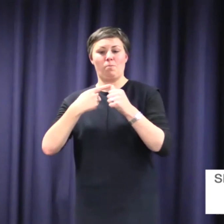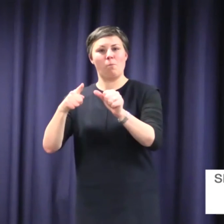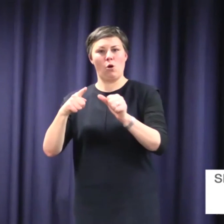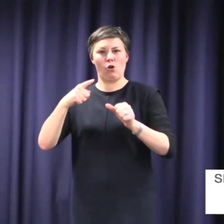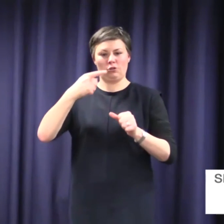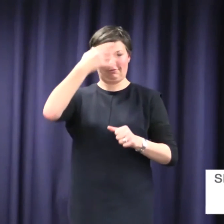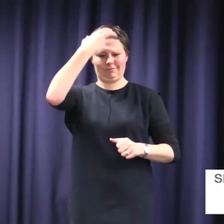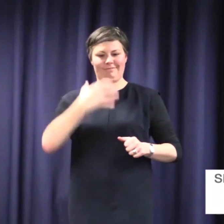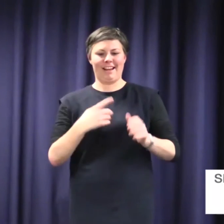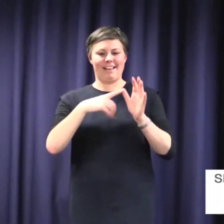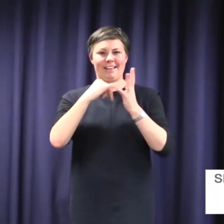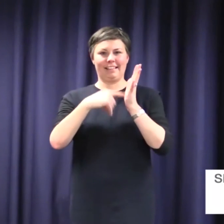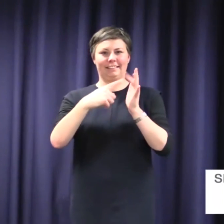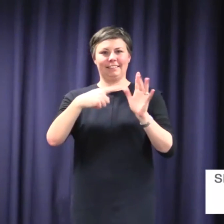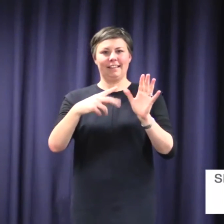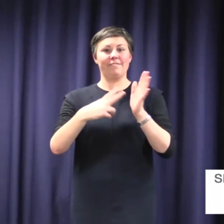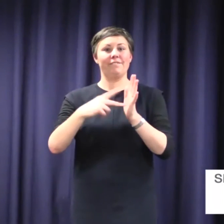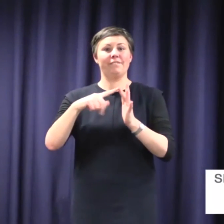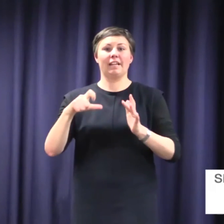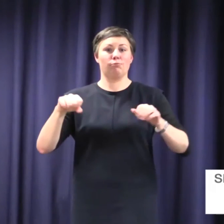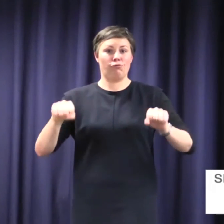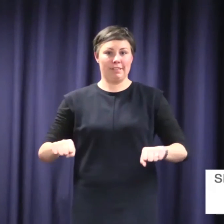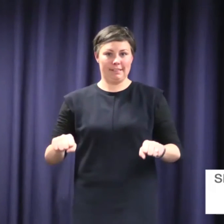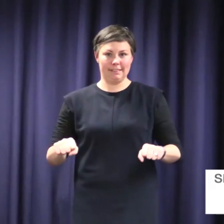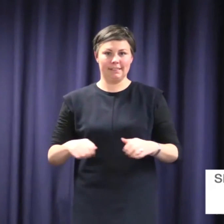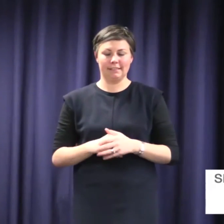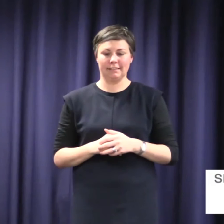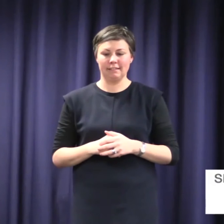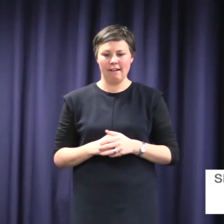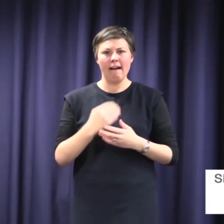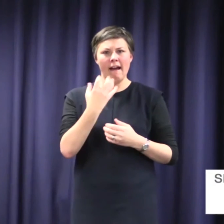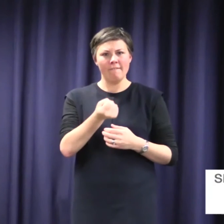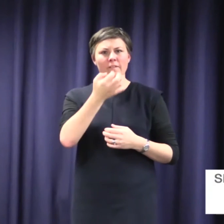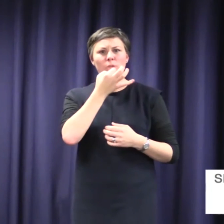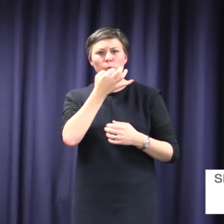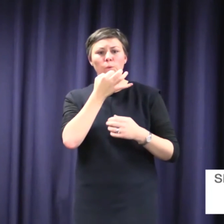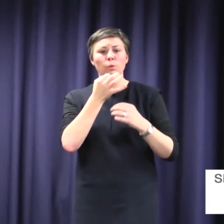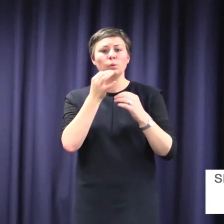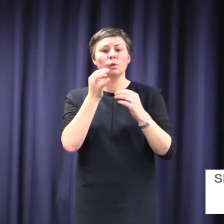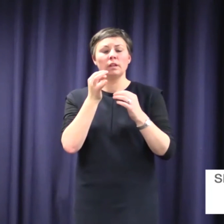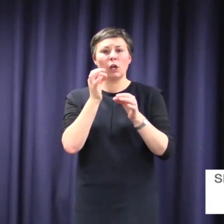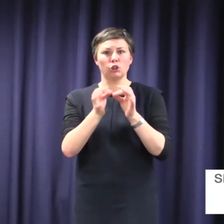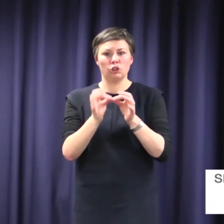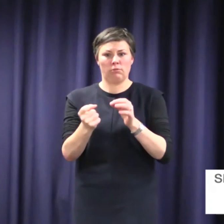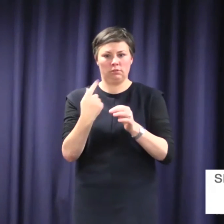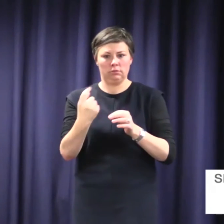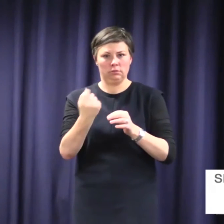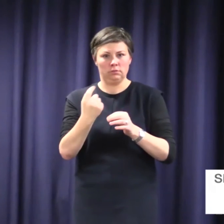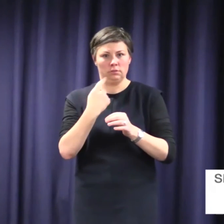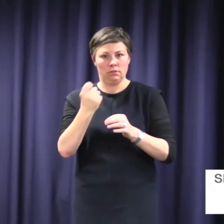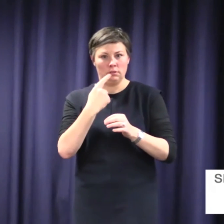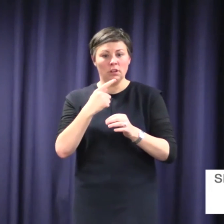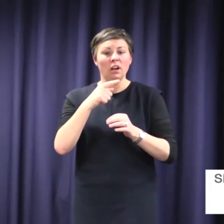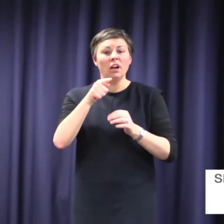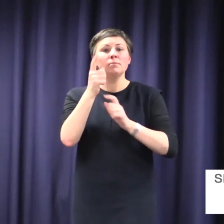President. And there's been a number of messages come through asking, will the meeting on the August the 4th